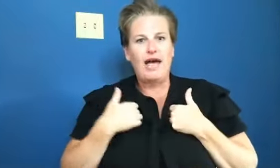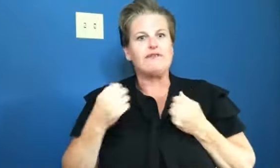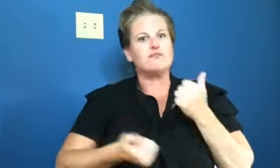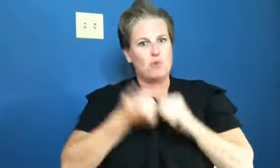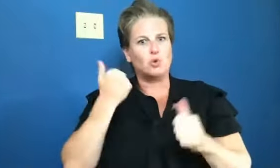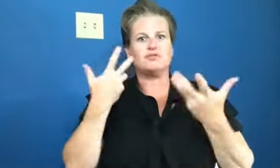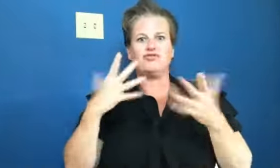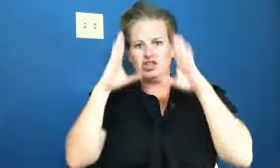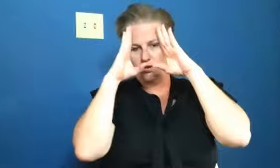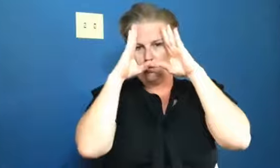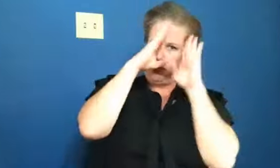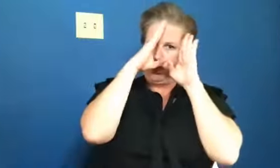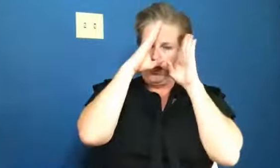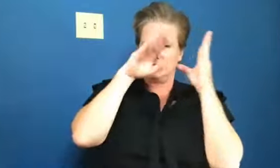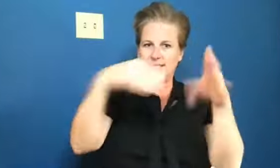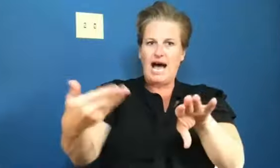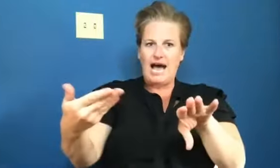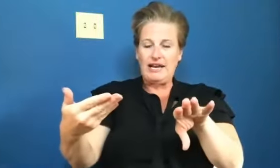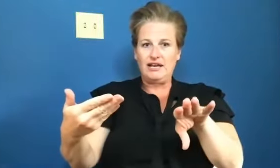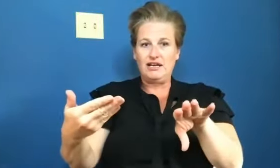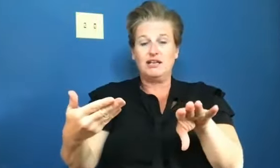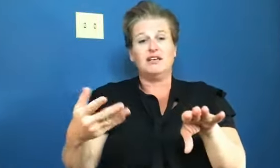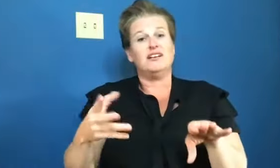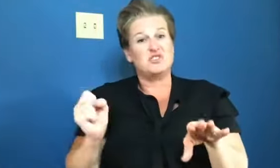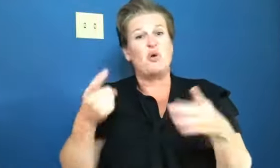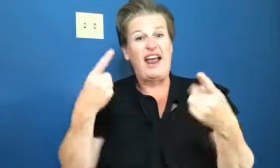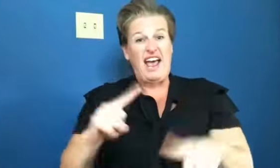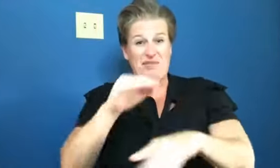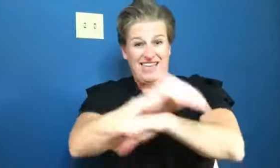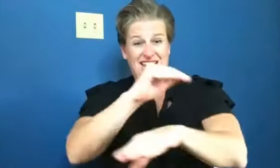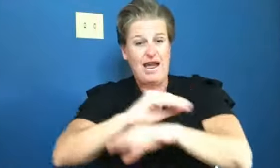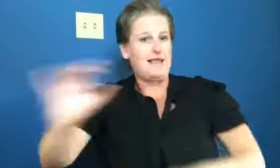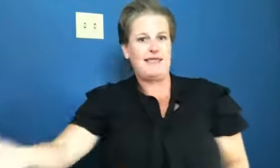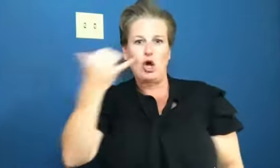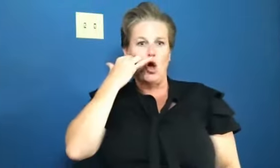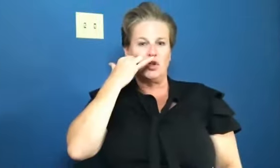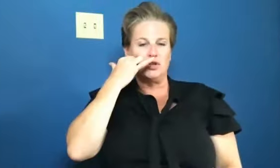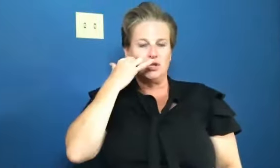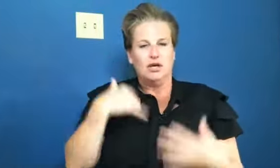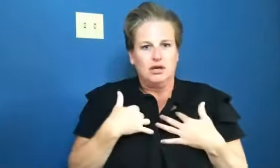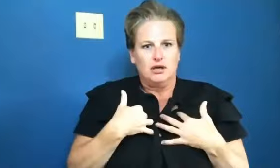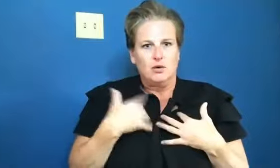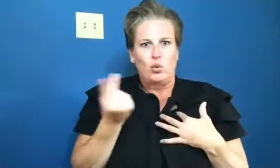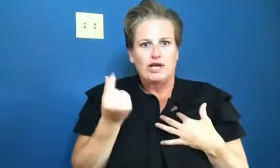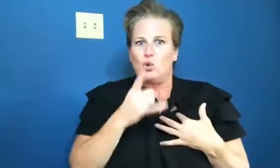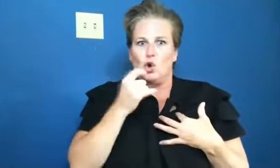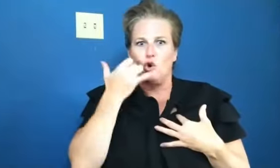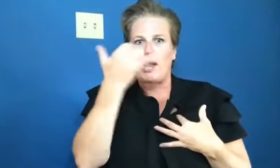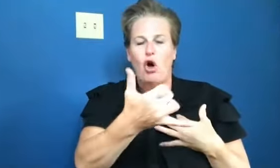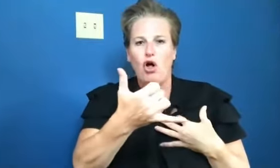got that call in the middle of the night that nobody ever wants to get. And so the only person I knew to call in the middle of the night was a sober member of Alcoholics